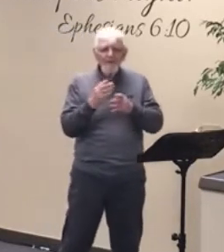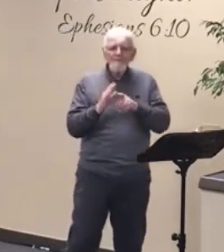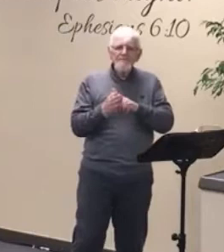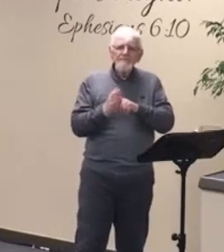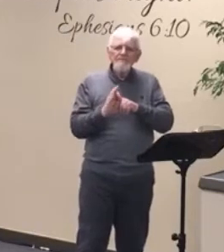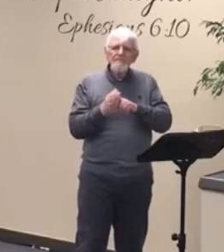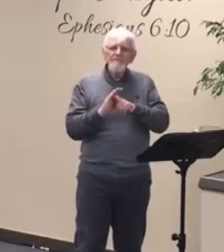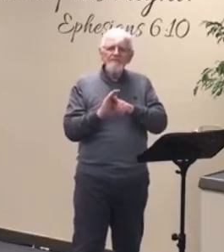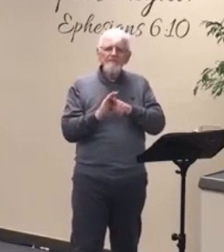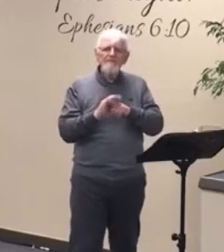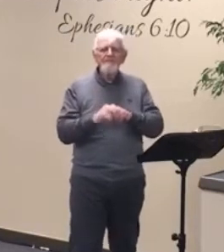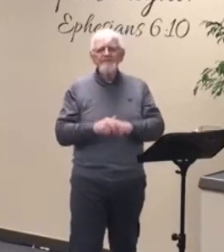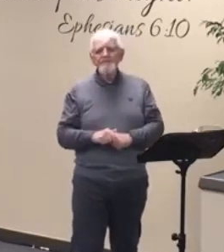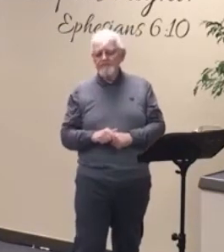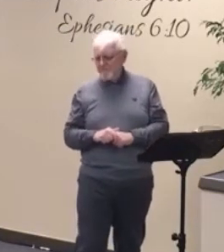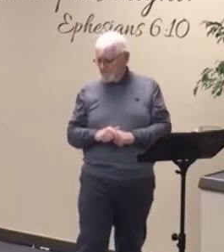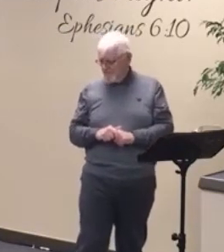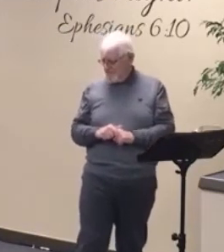around.